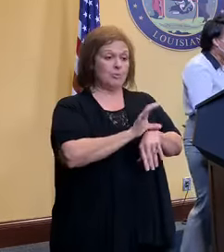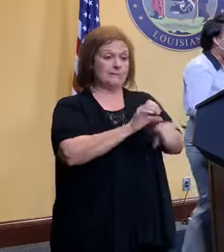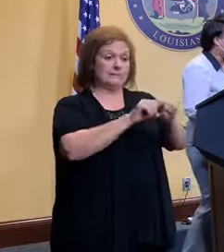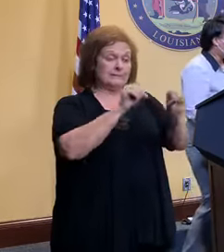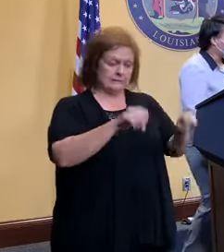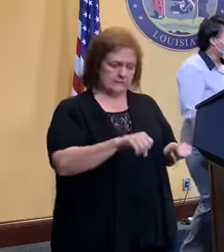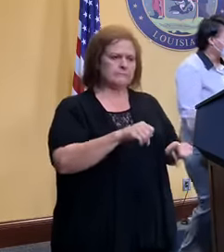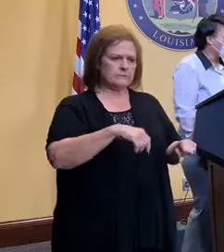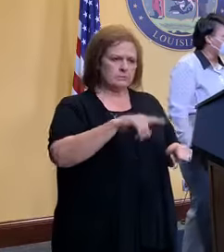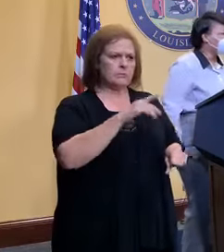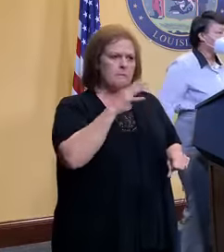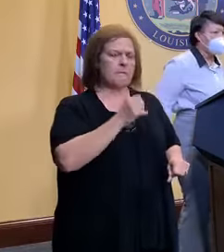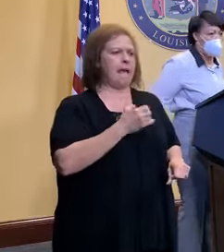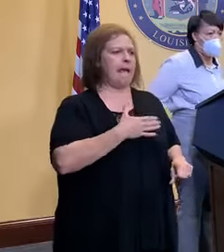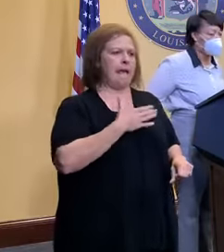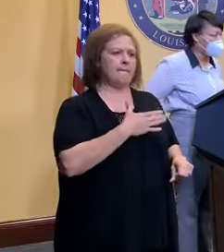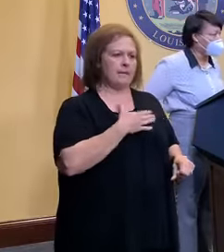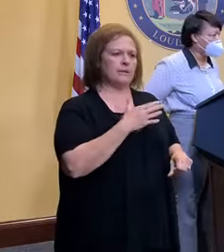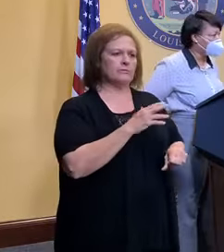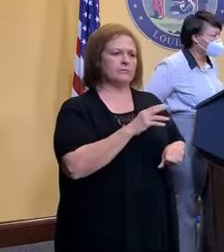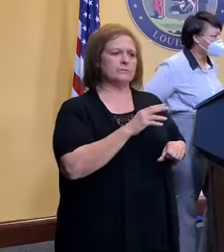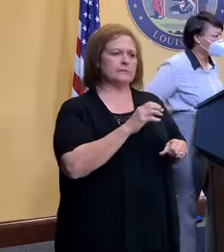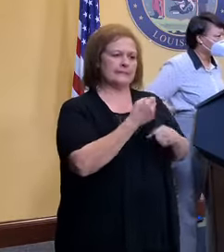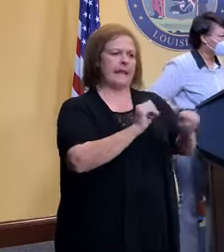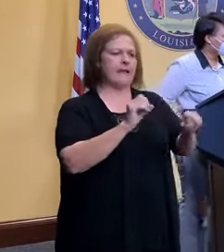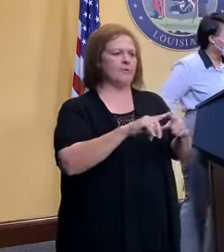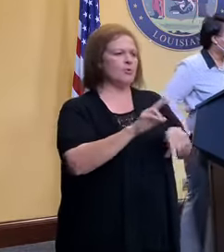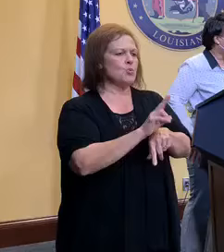that, Ms. Latanya, we'll take questions if you all have any. Any